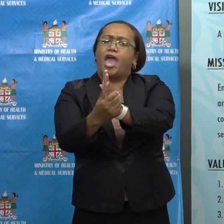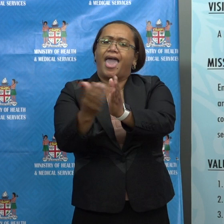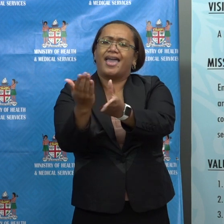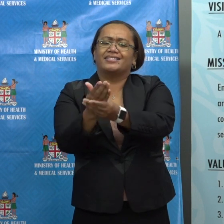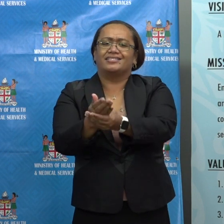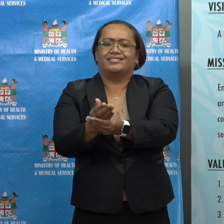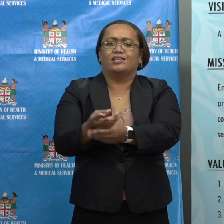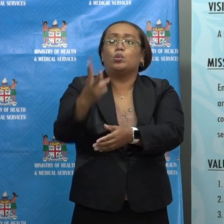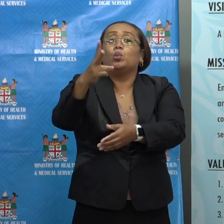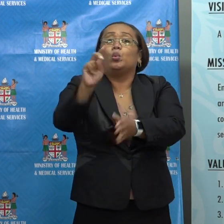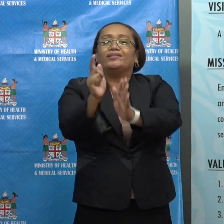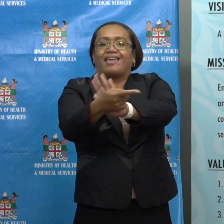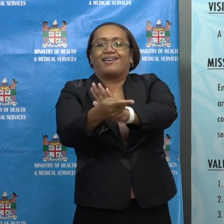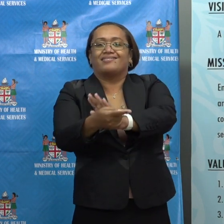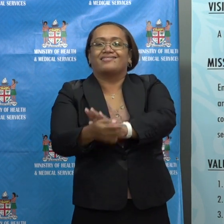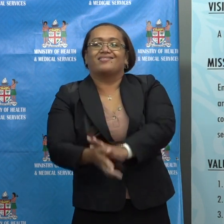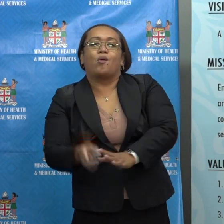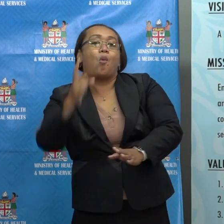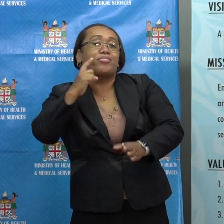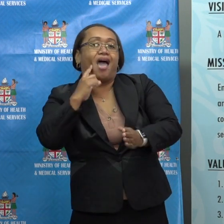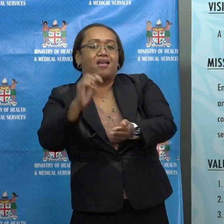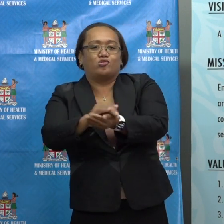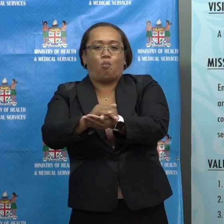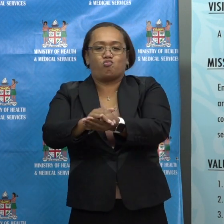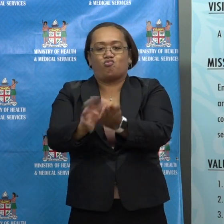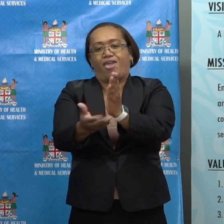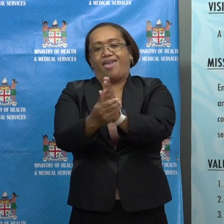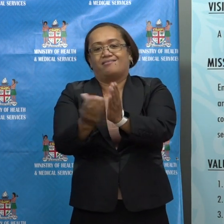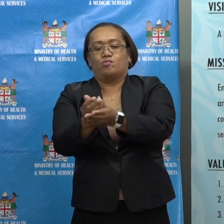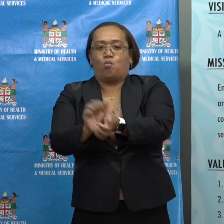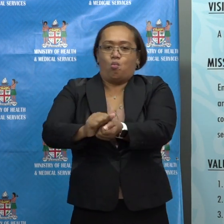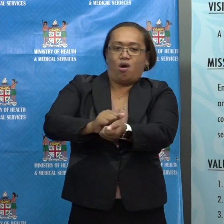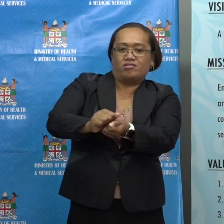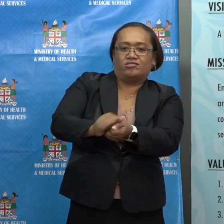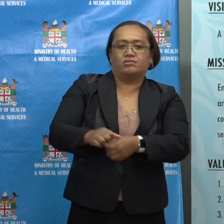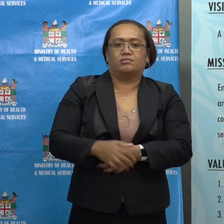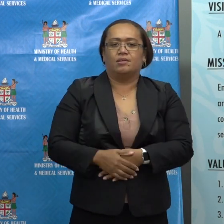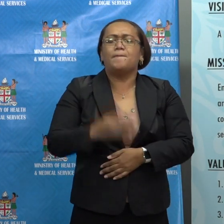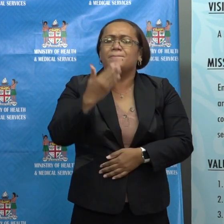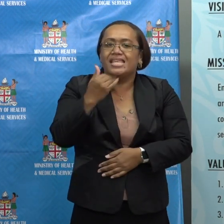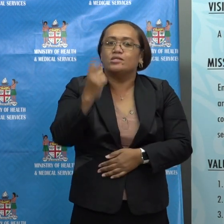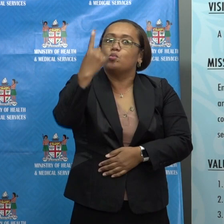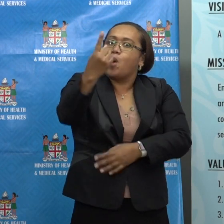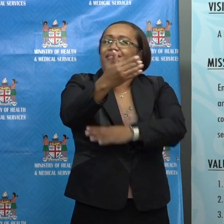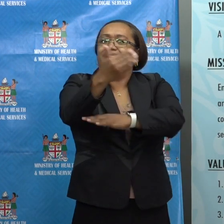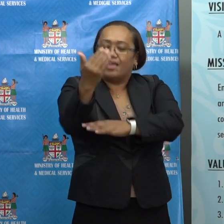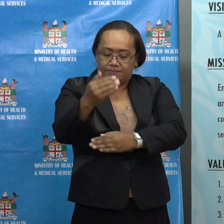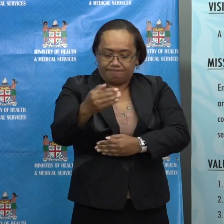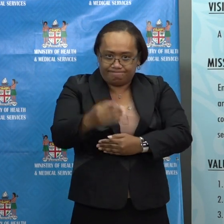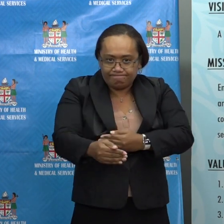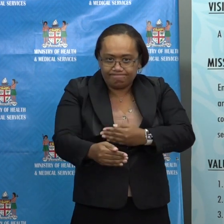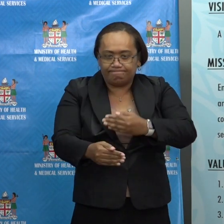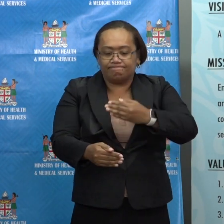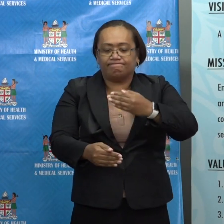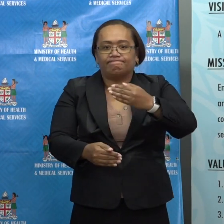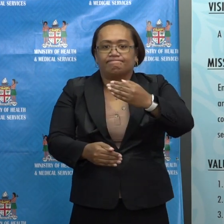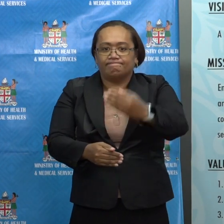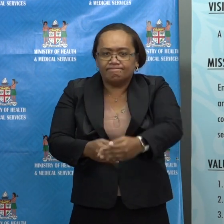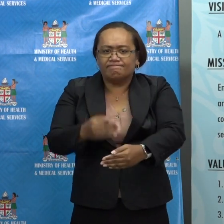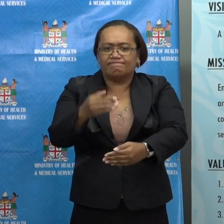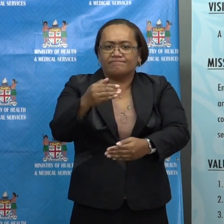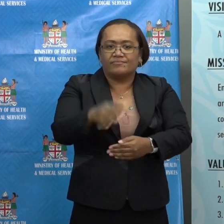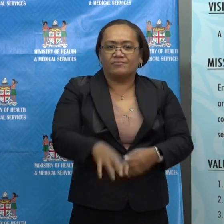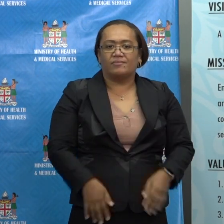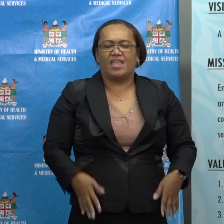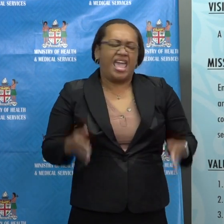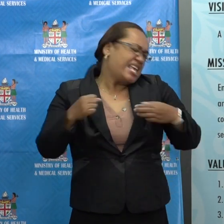multiple times a day. And we must take every day one day at a time. This is not a reason for despair,